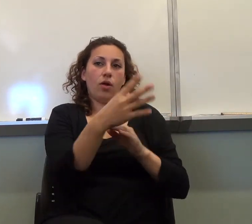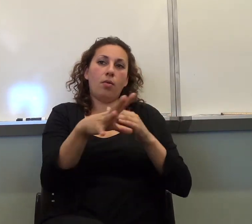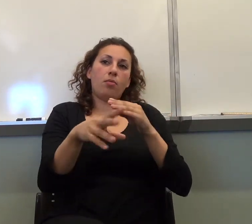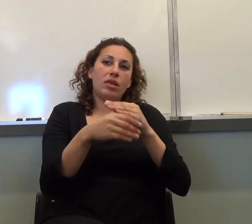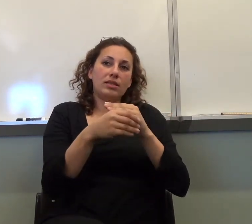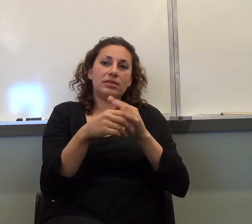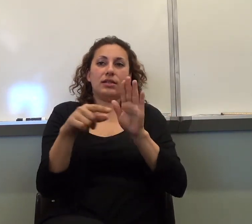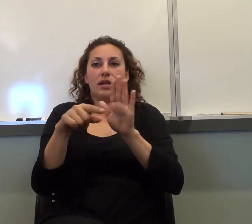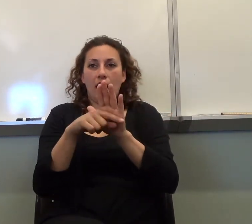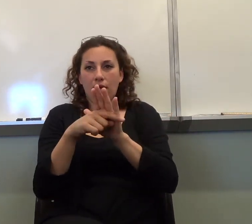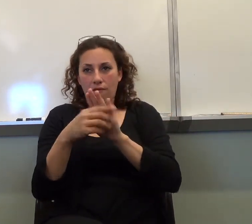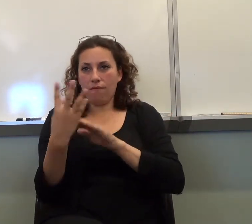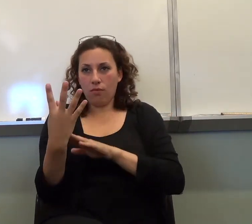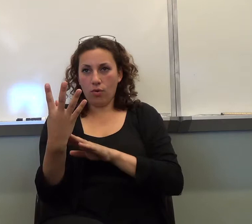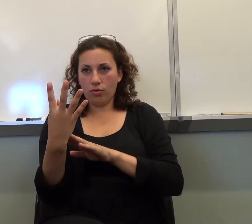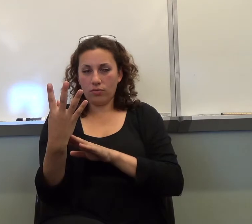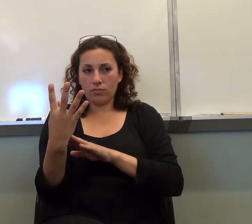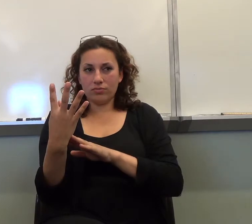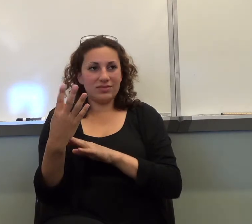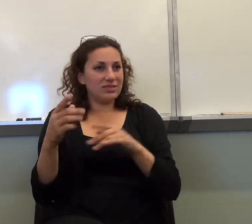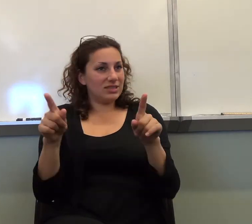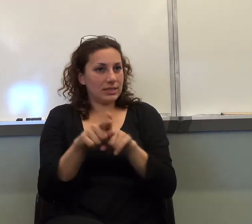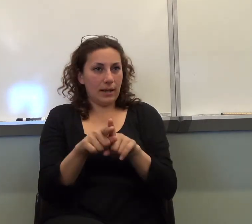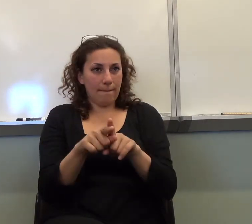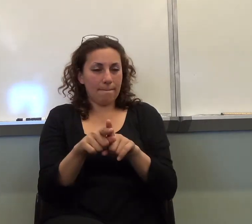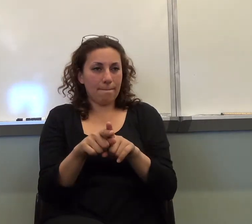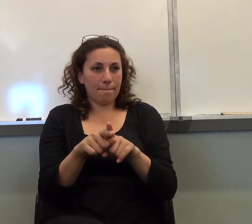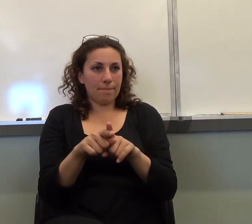do that because of our rules for addition. That's minus 8.